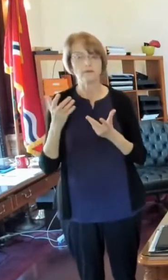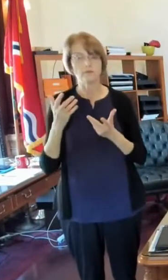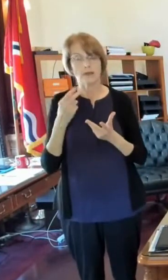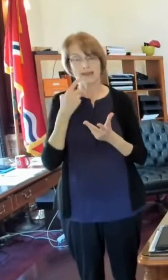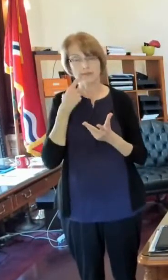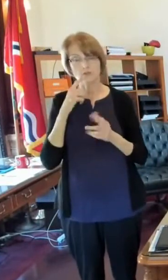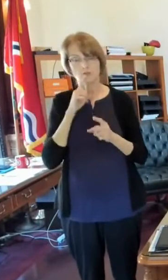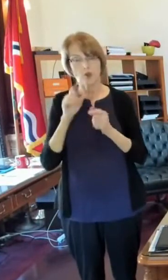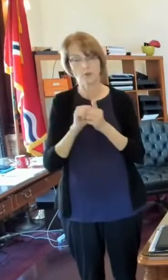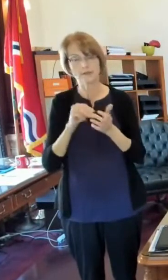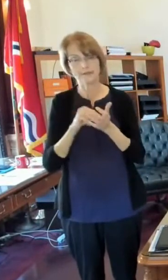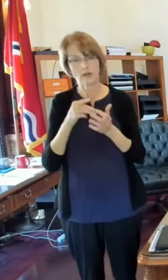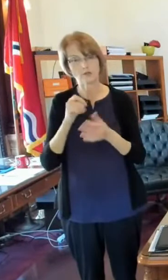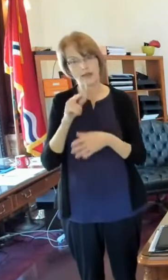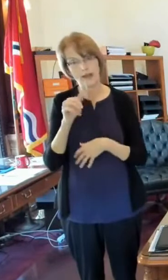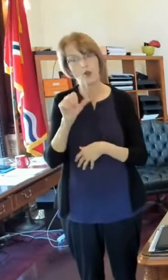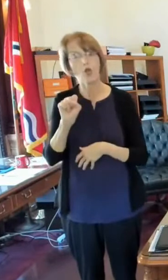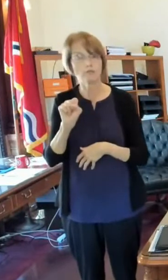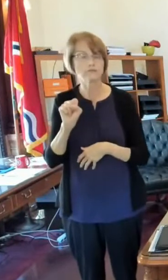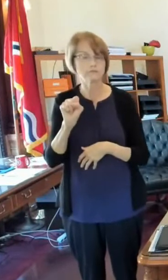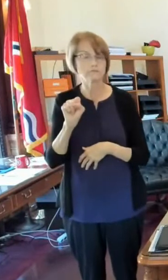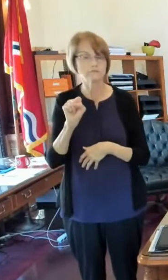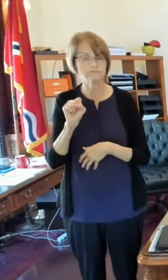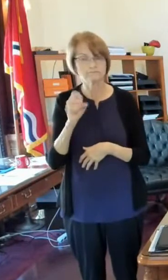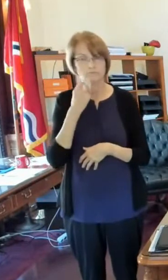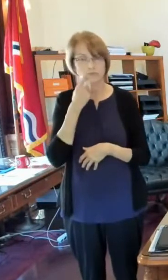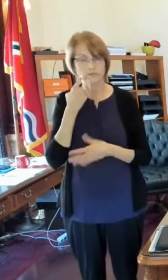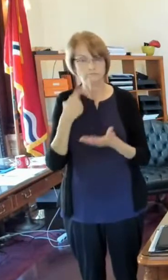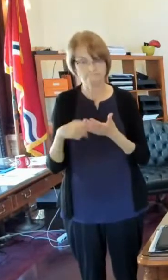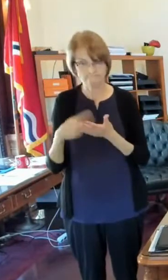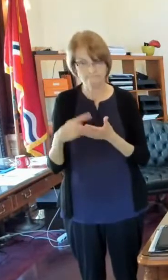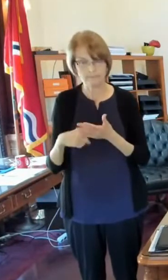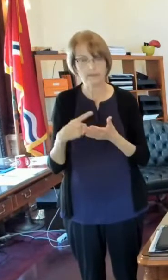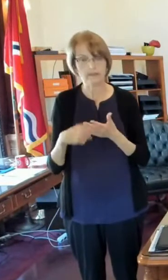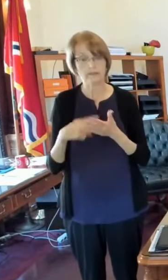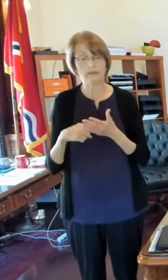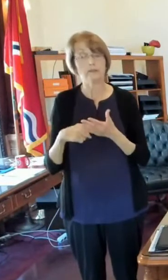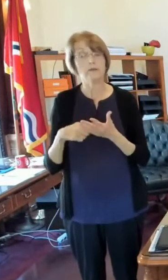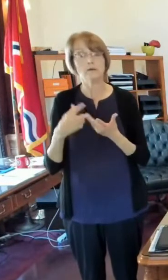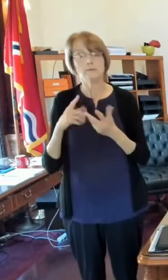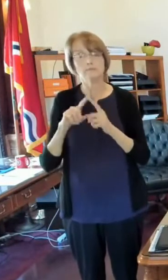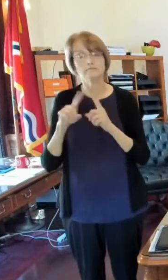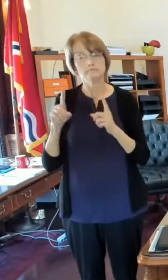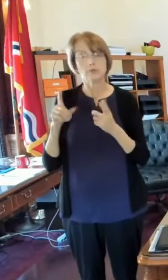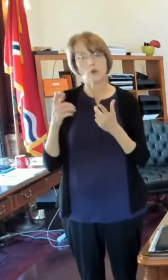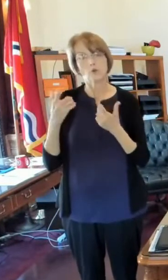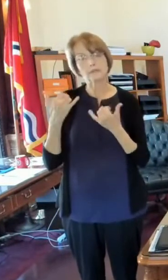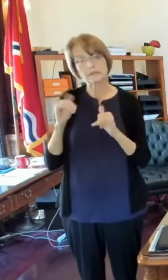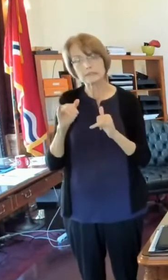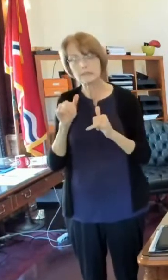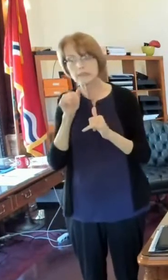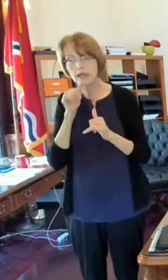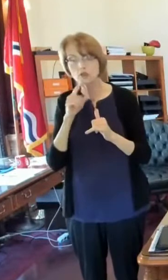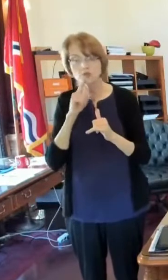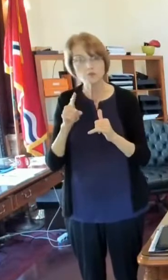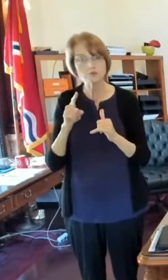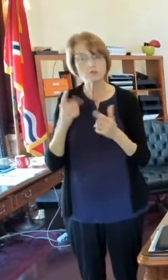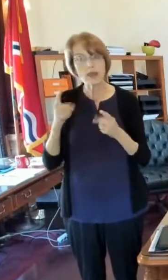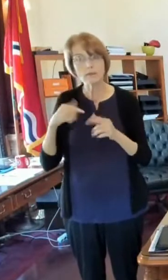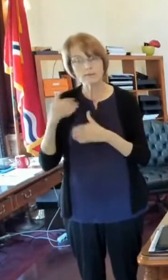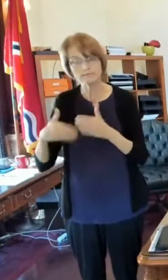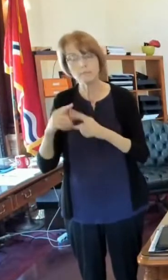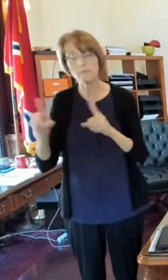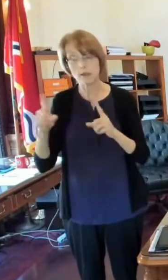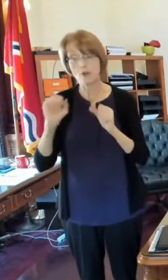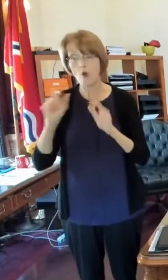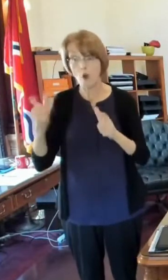all. And so that a little bit of that is up in the air, but it's moving quickly. But they've all had training. Any business